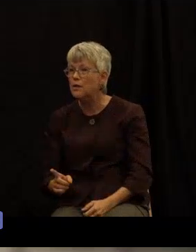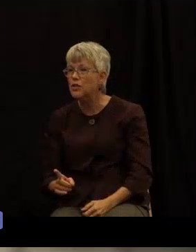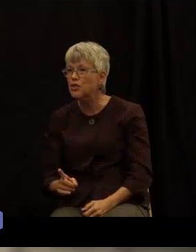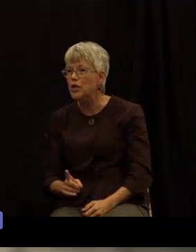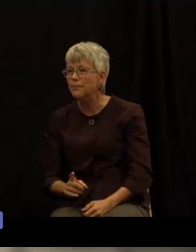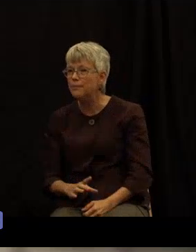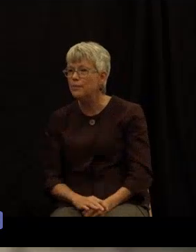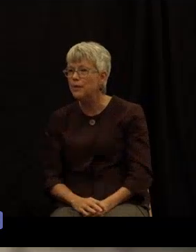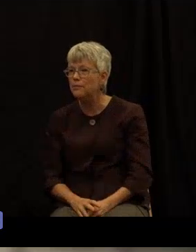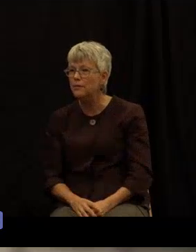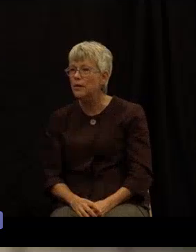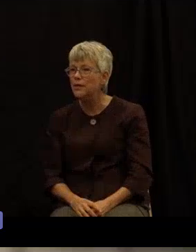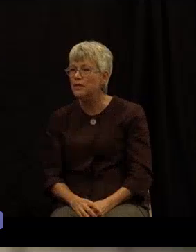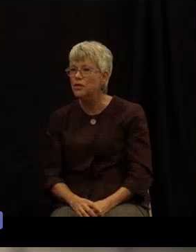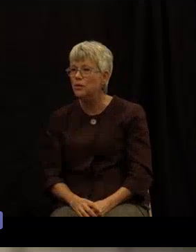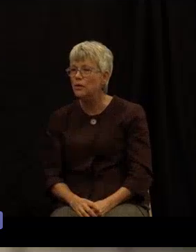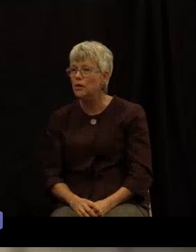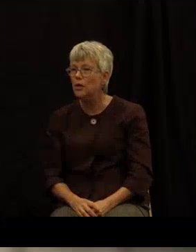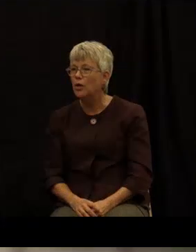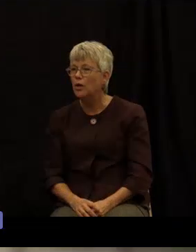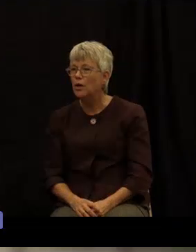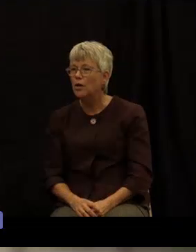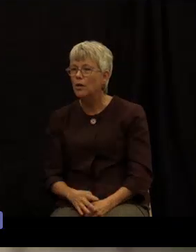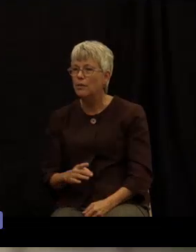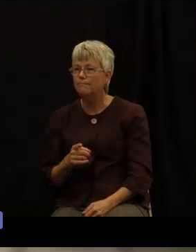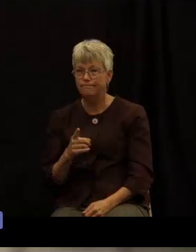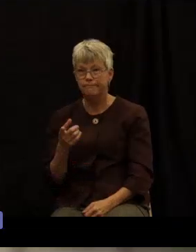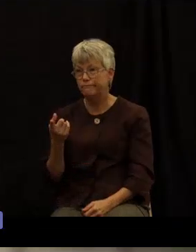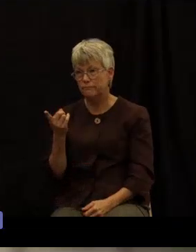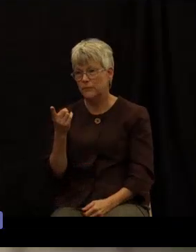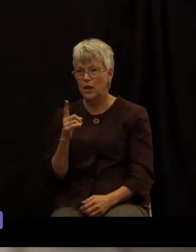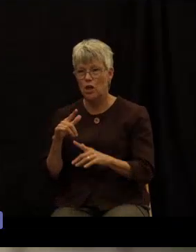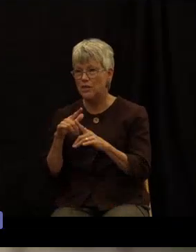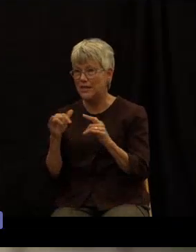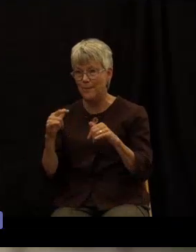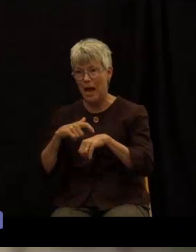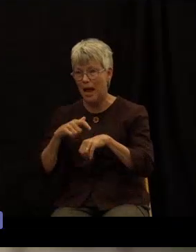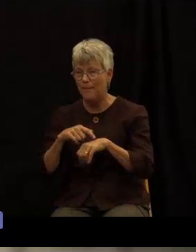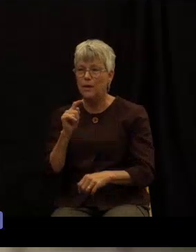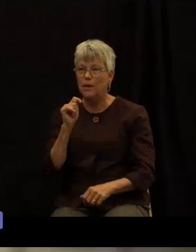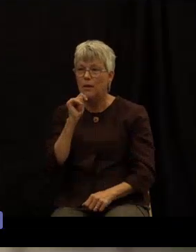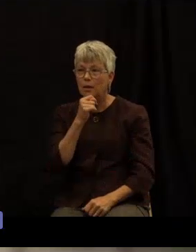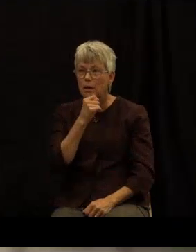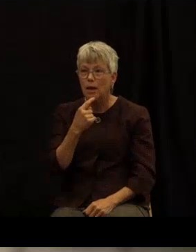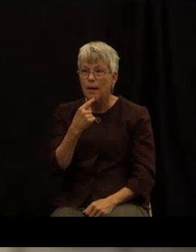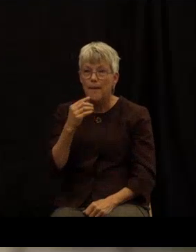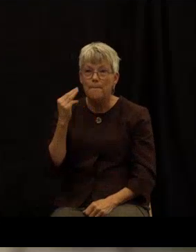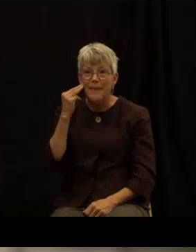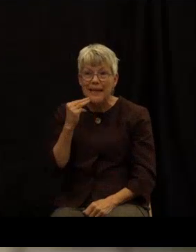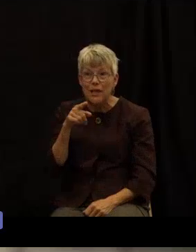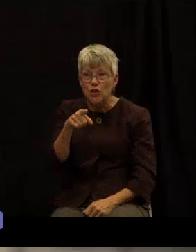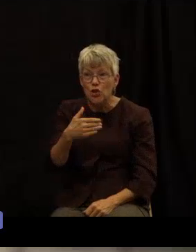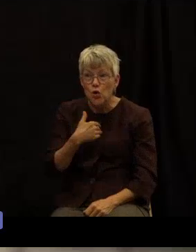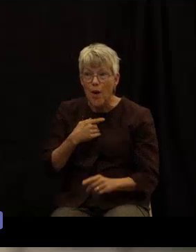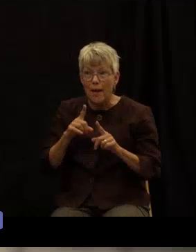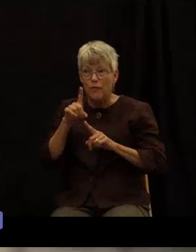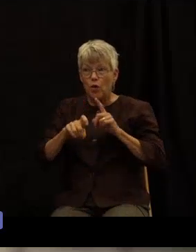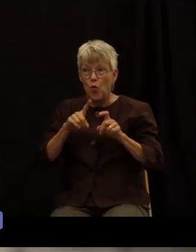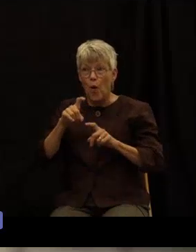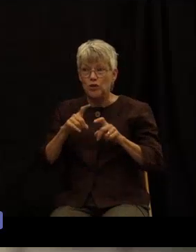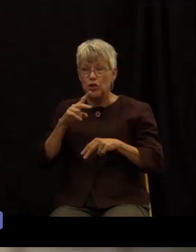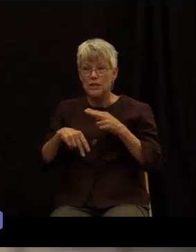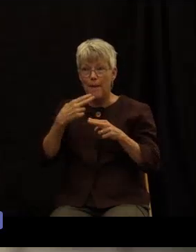I'm going This to is ask Jamie. Mickey, do you have any questions about either of these being passed